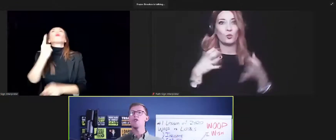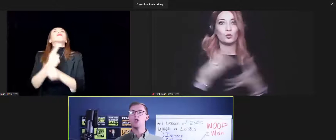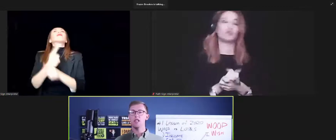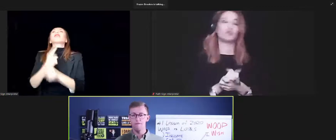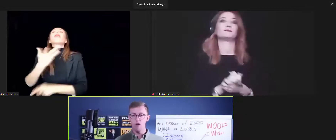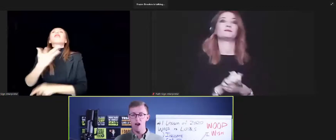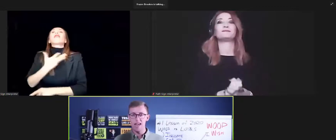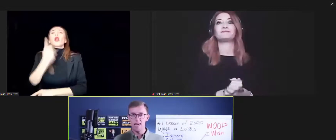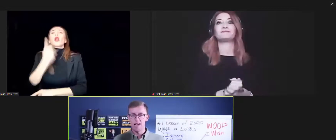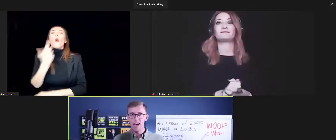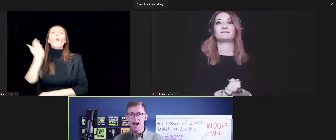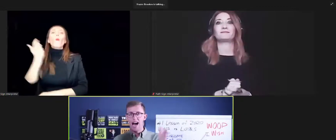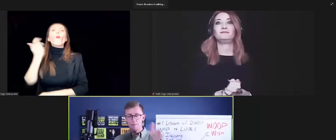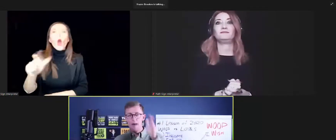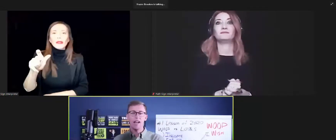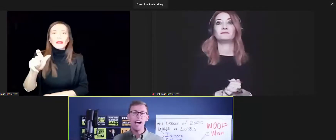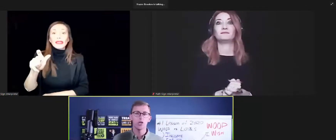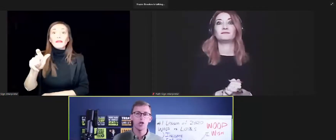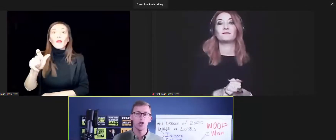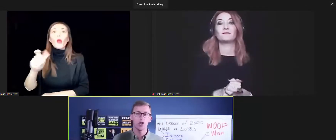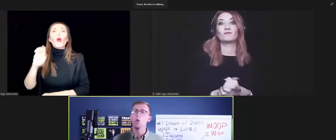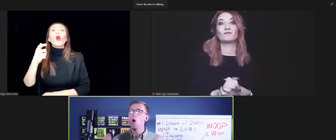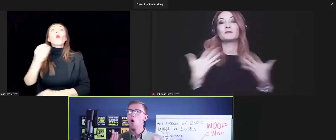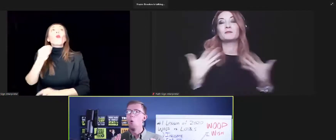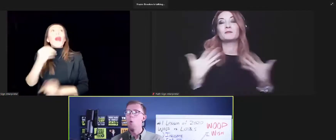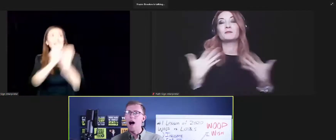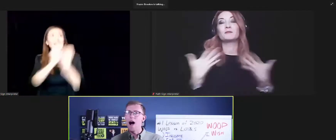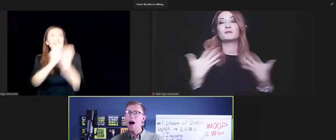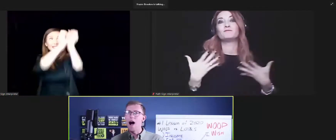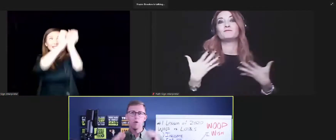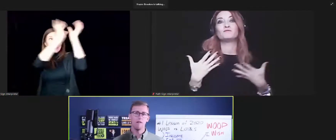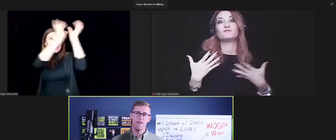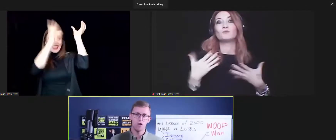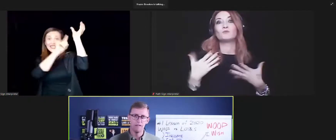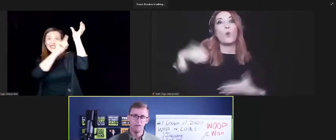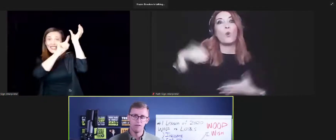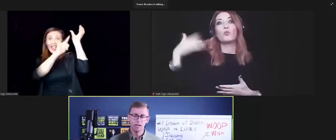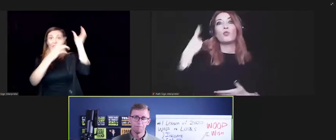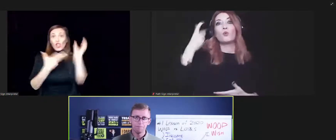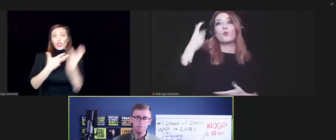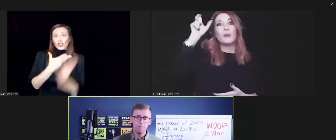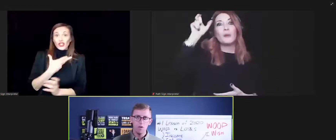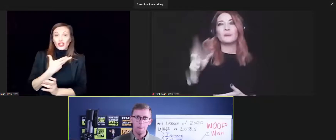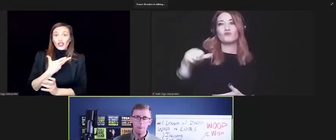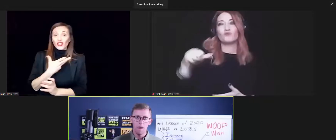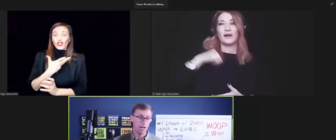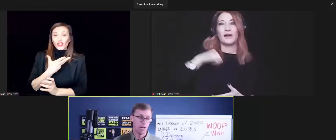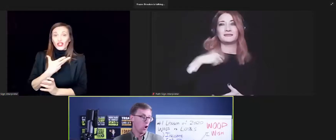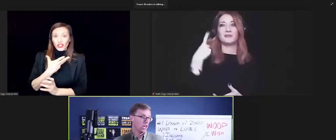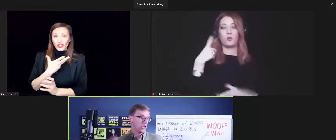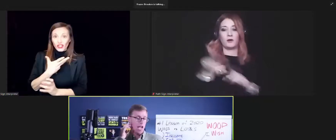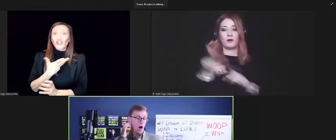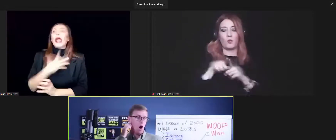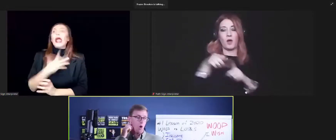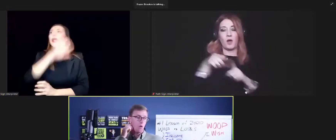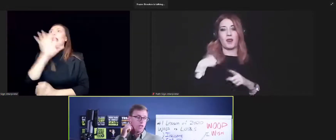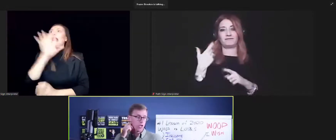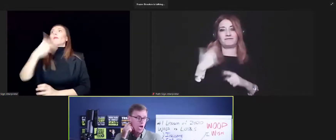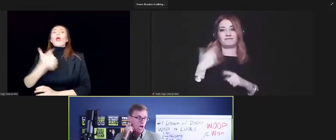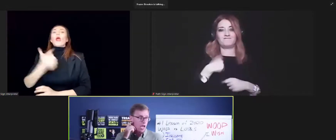financially free, I'm now going to ask you, why do you want to be financially free? And you're going to say, oh,